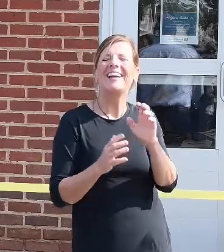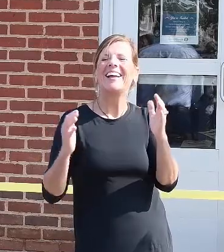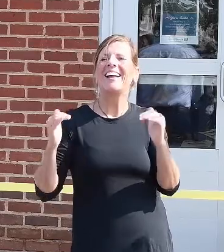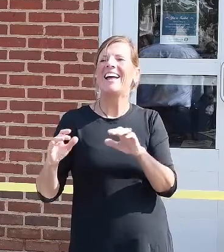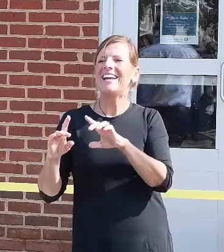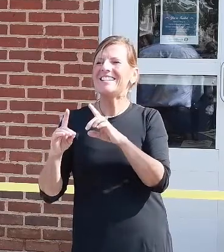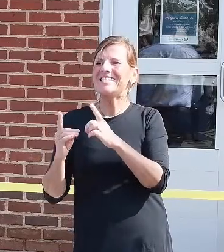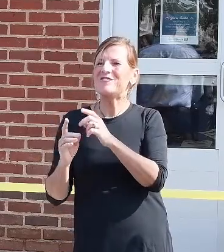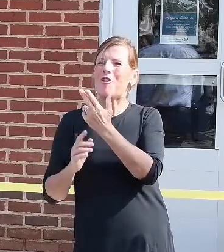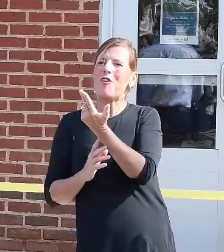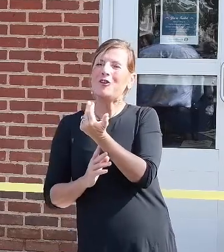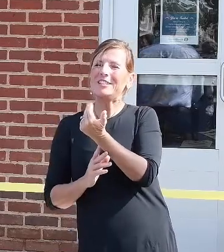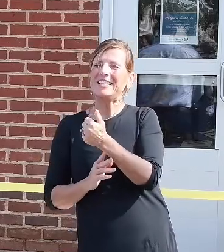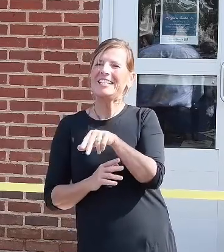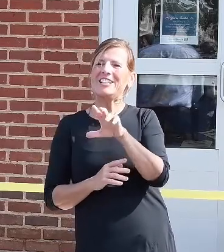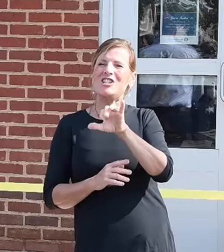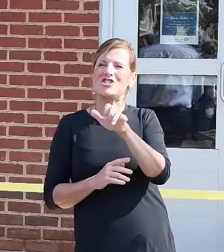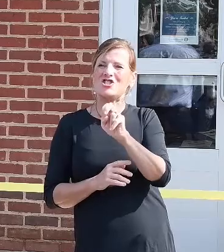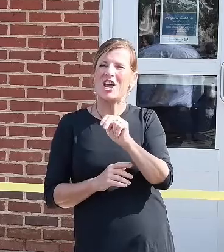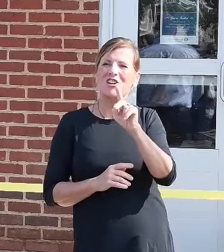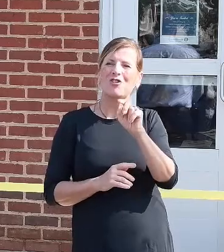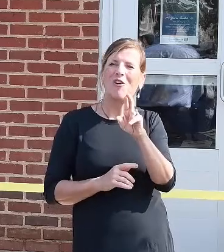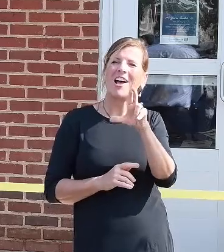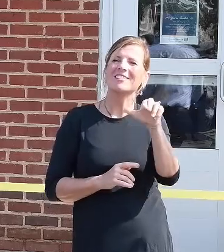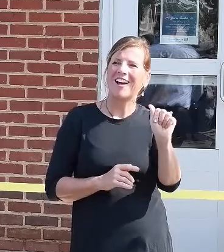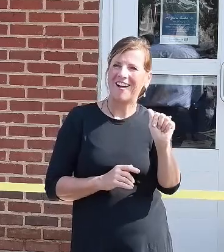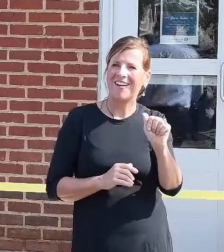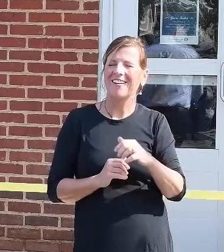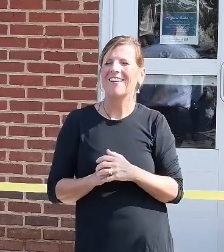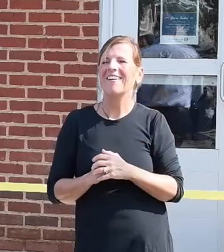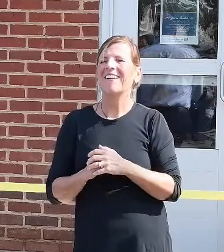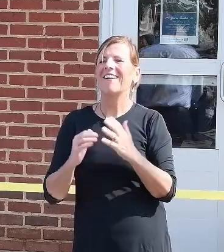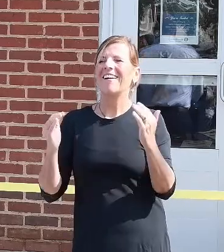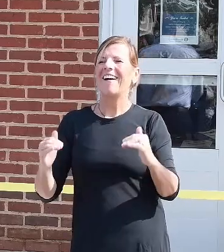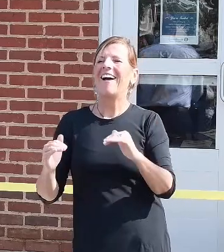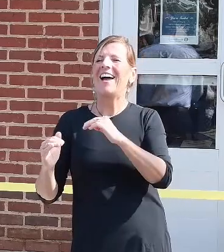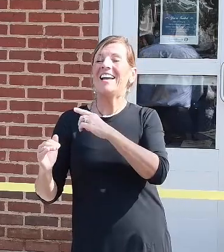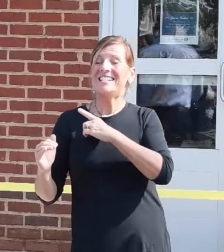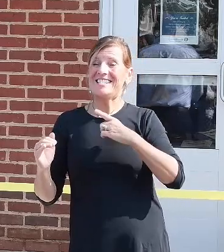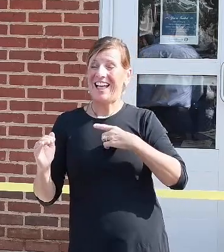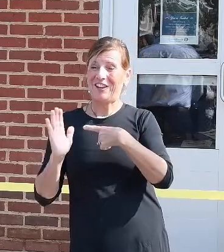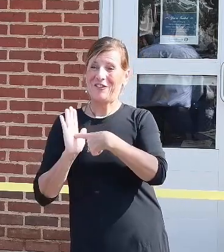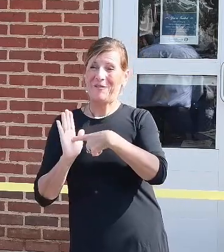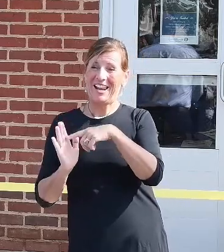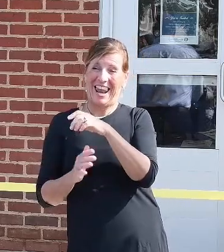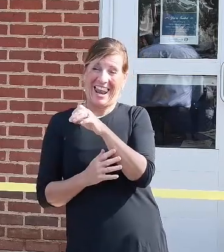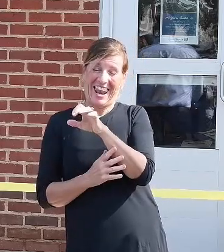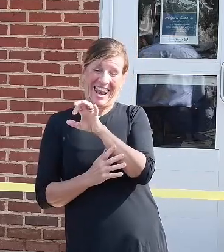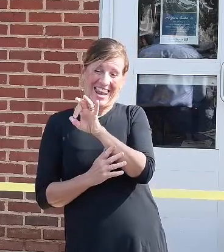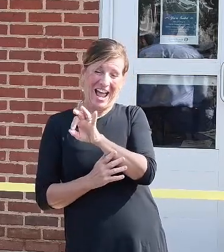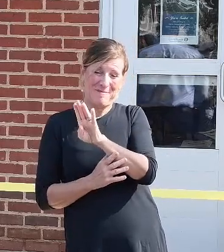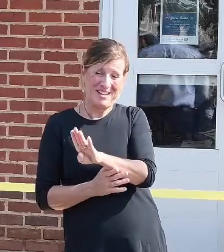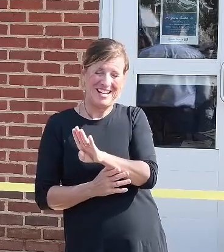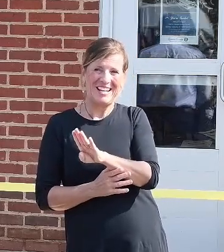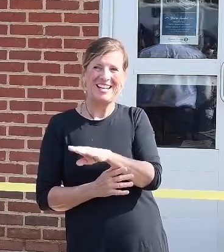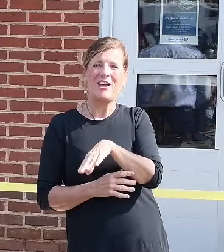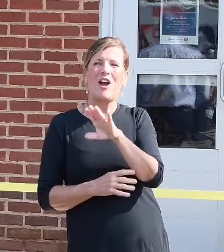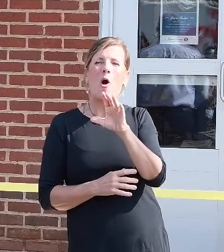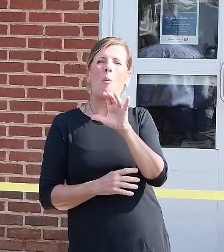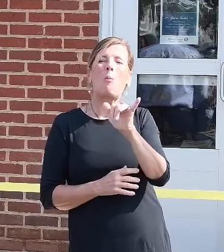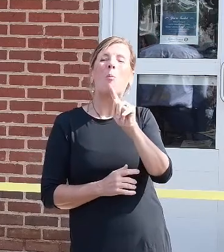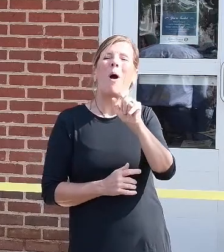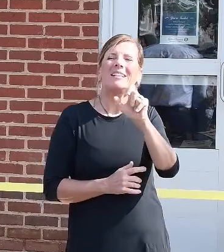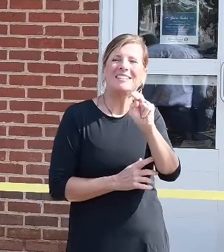representing District 13, Jen Terrassa, Maryland State Delegate representing District 9B, Courtney Watson,